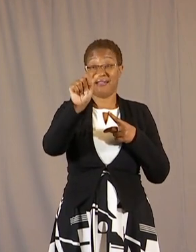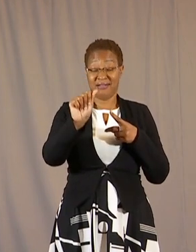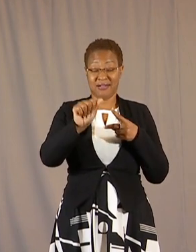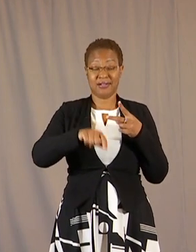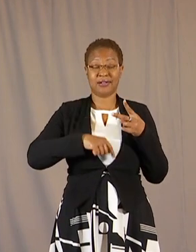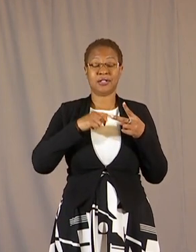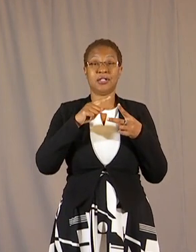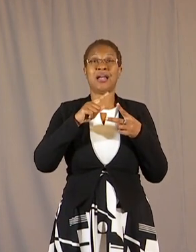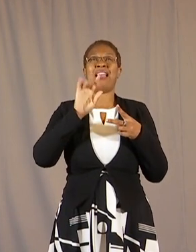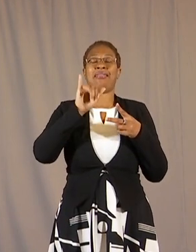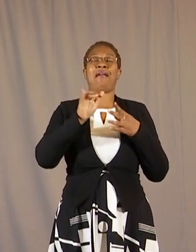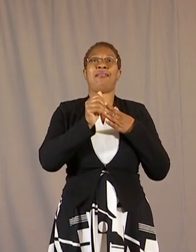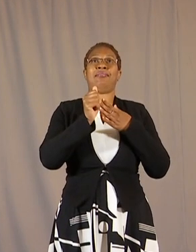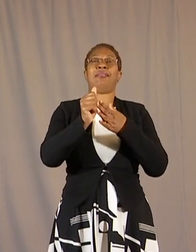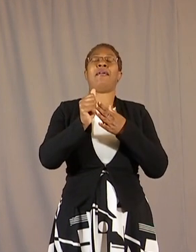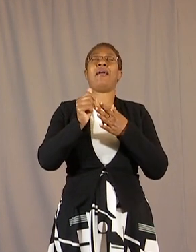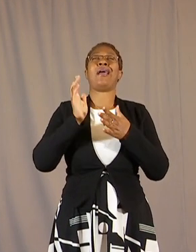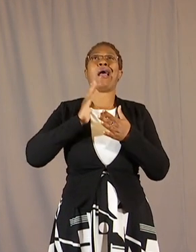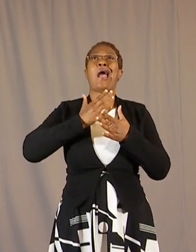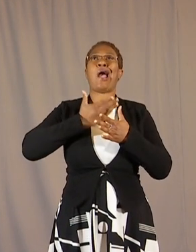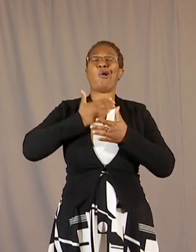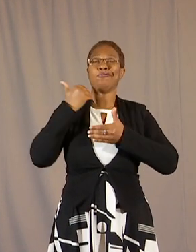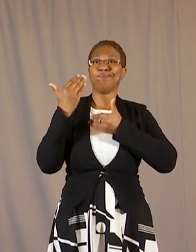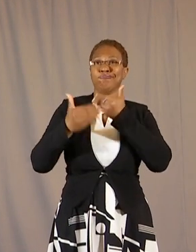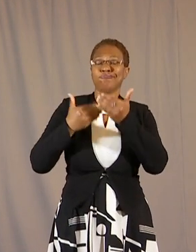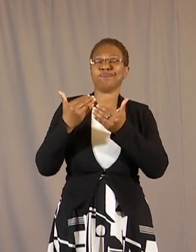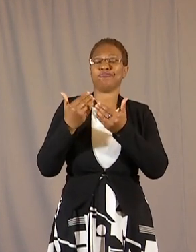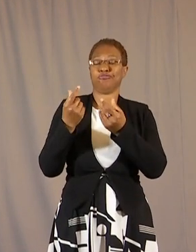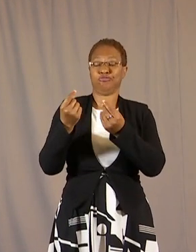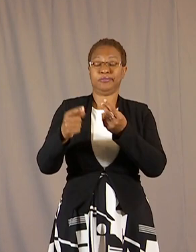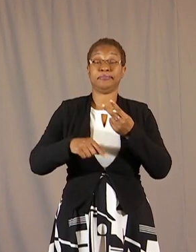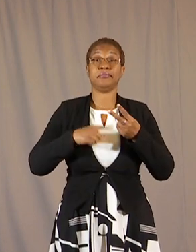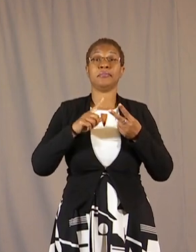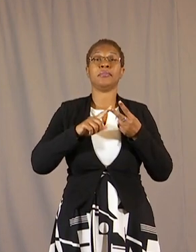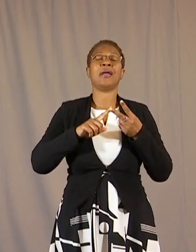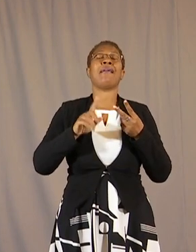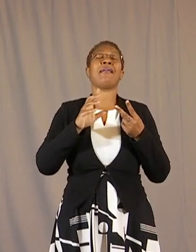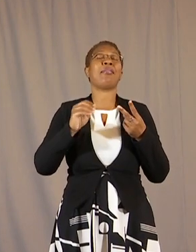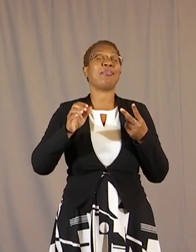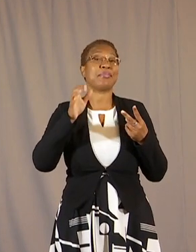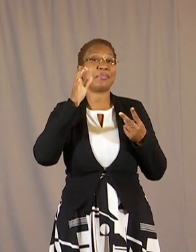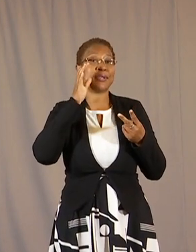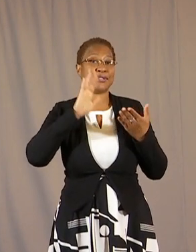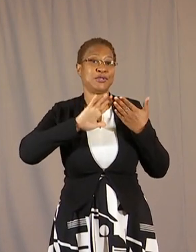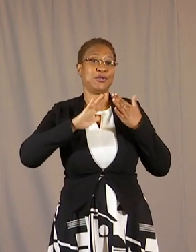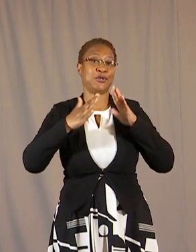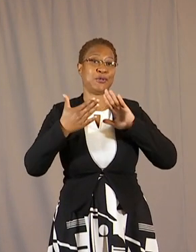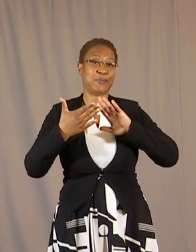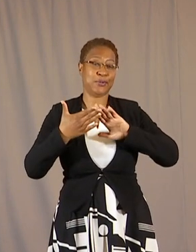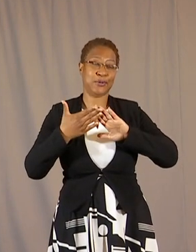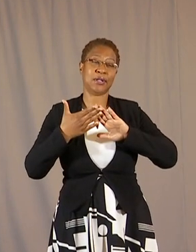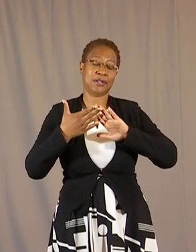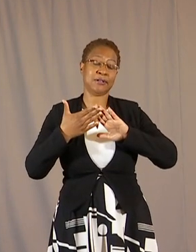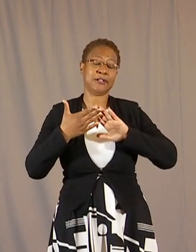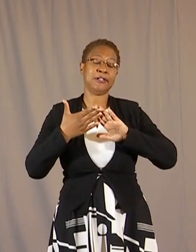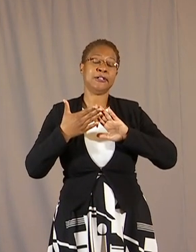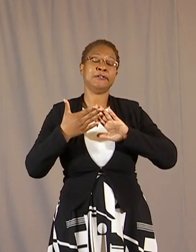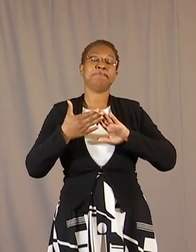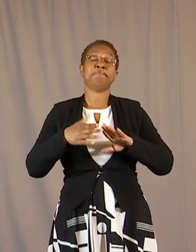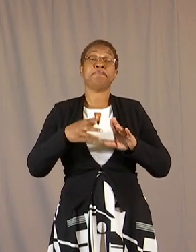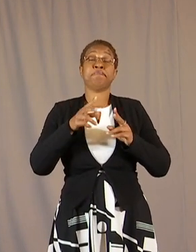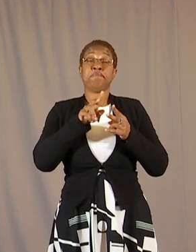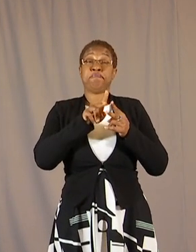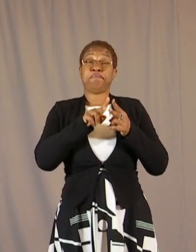doing, and listening to the community. If those were two things that, you know, I could highlight, is those two things. And